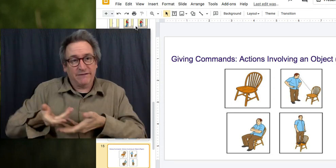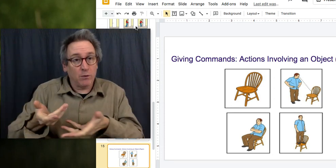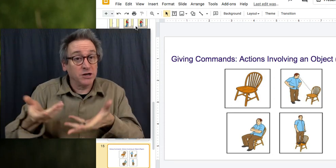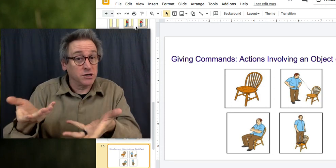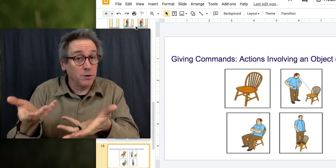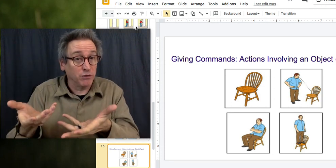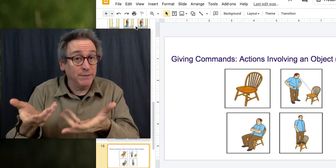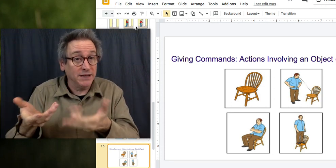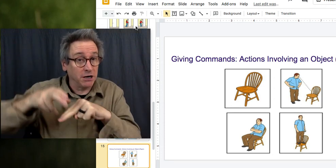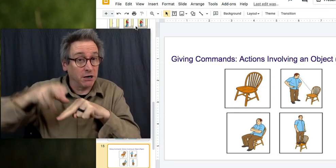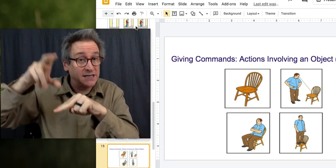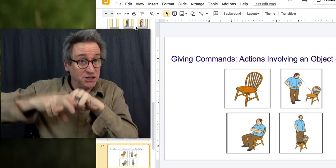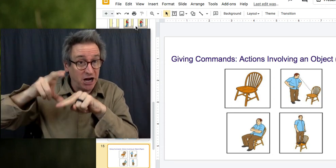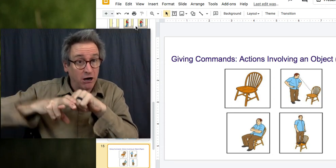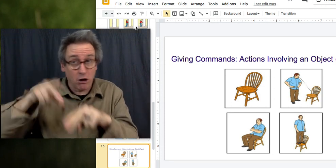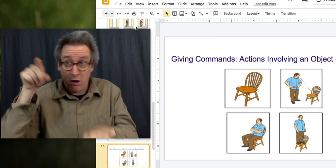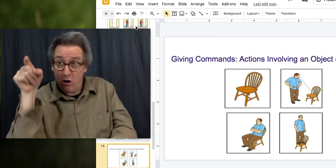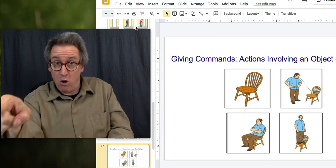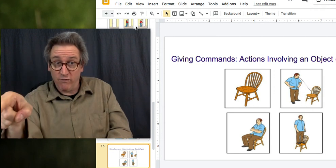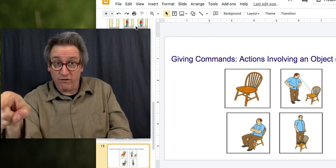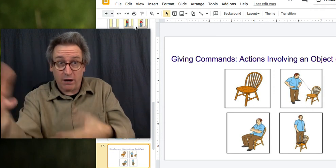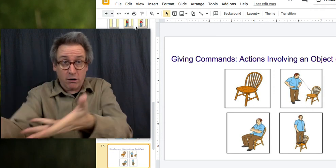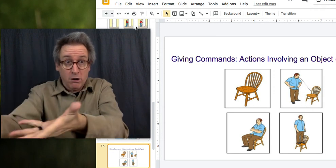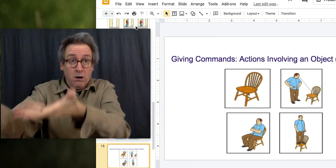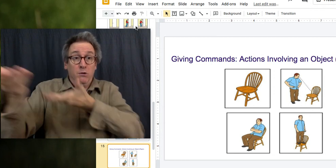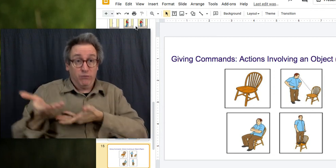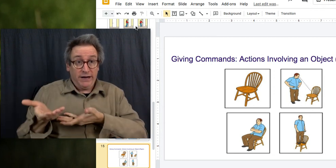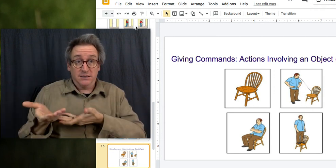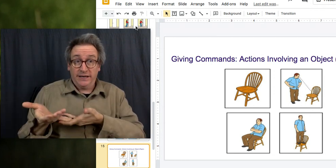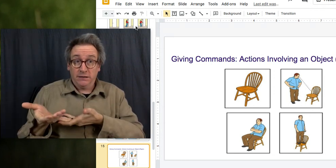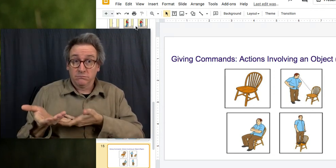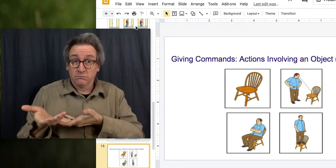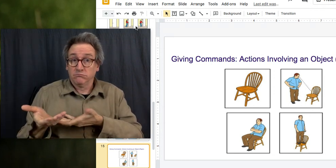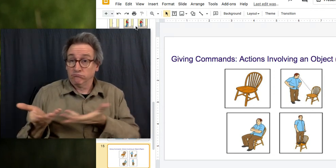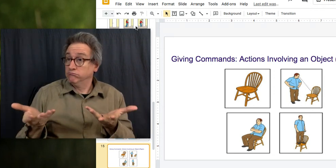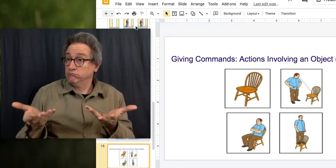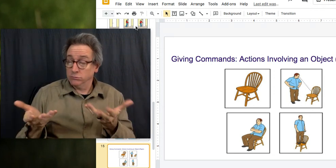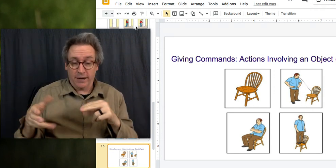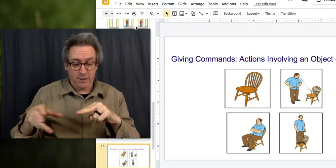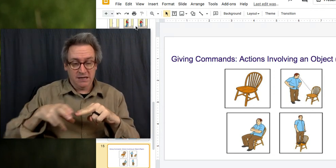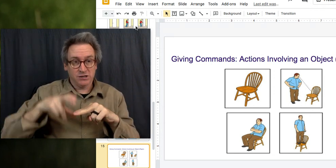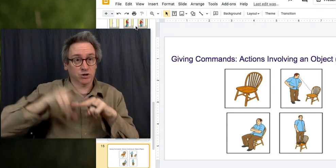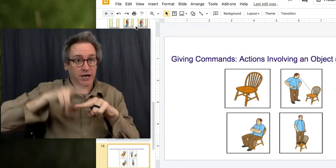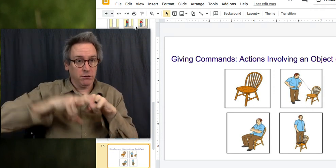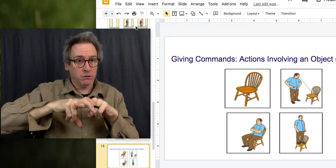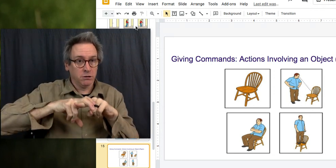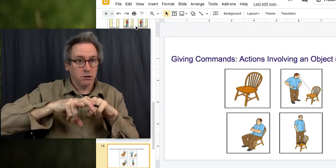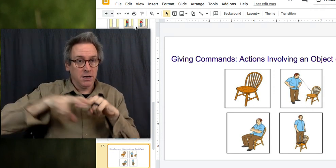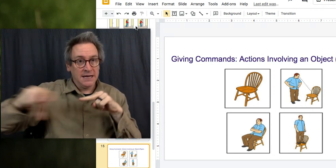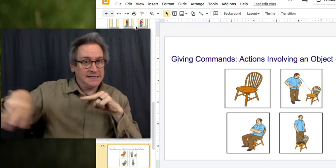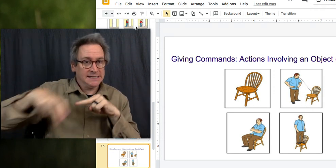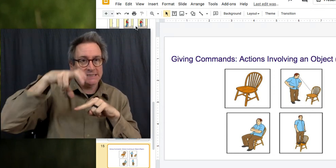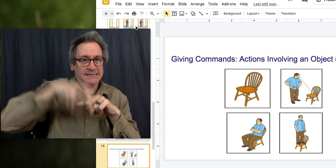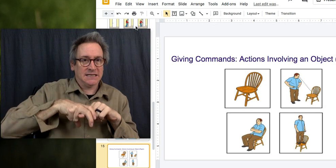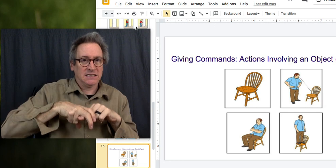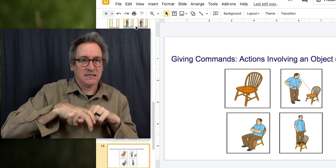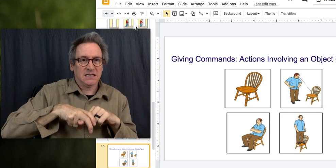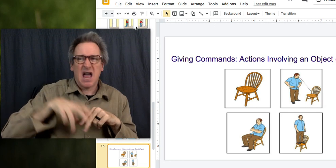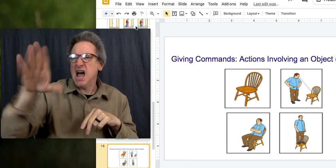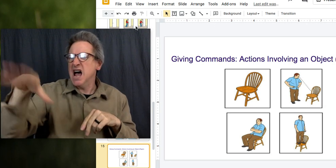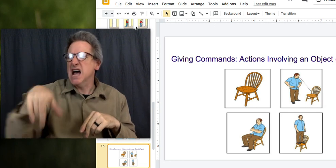Like if I wanted someone to bring me the chair, I'd say, chair, over there, bring it to me. Okay. So chair,